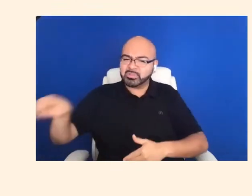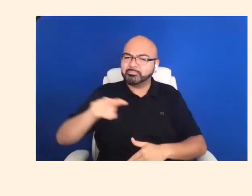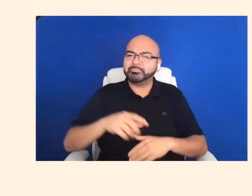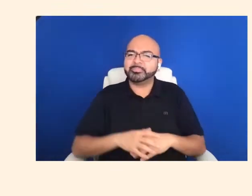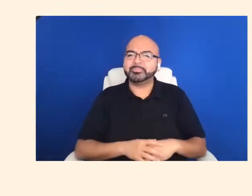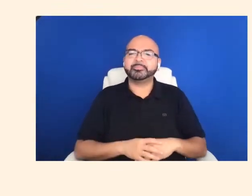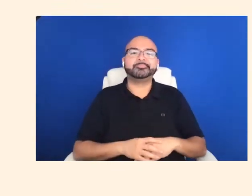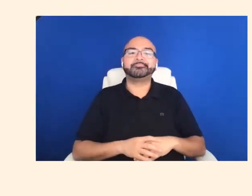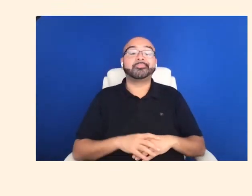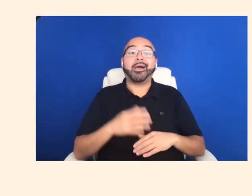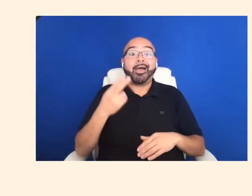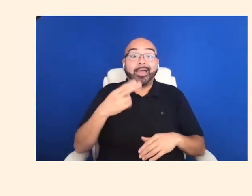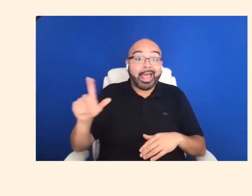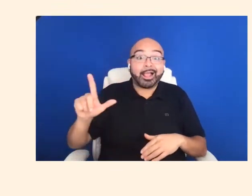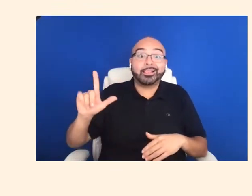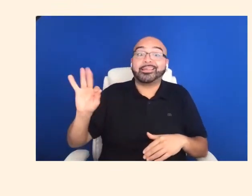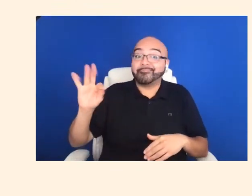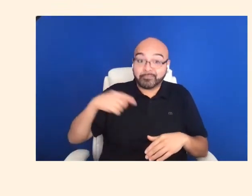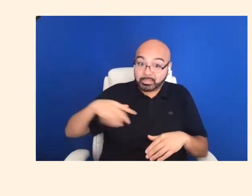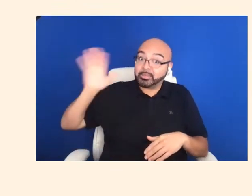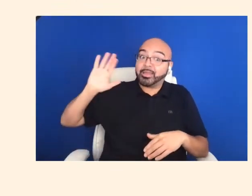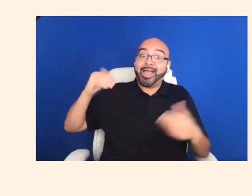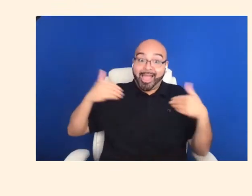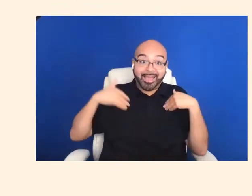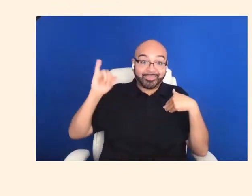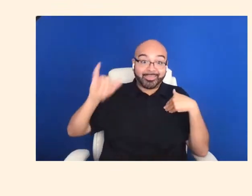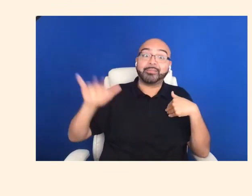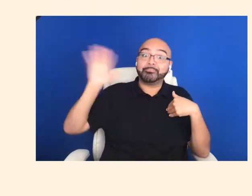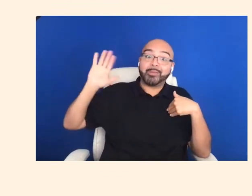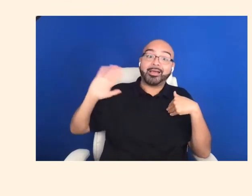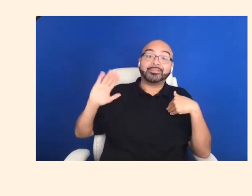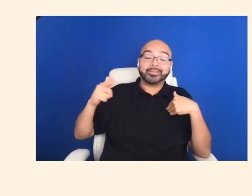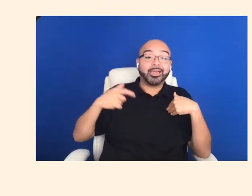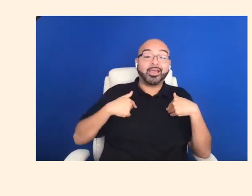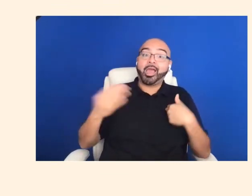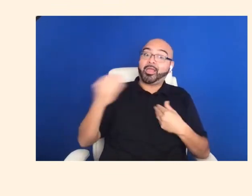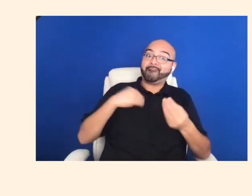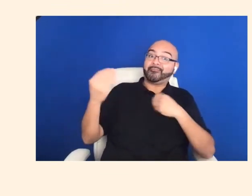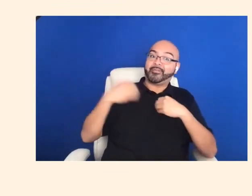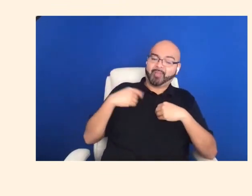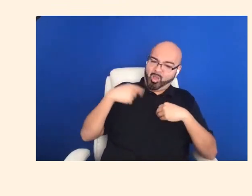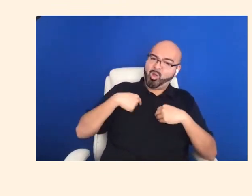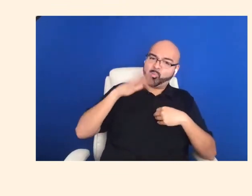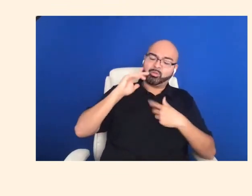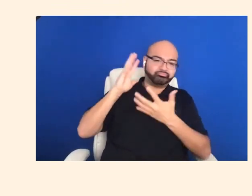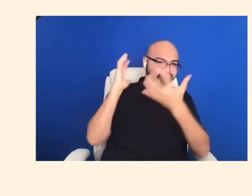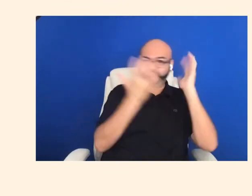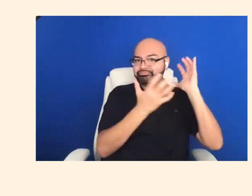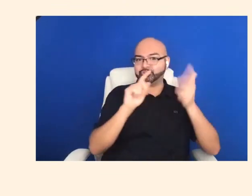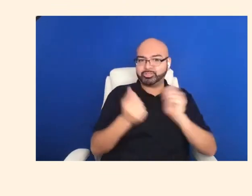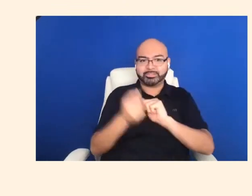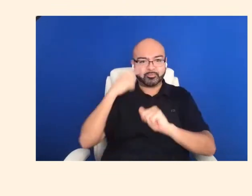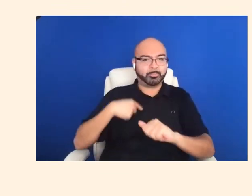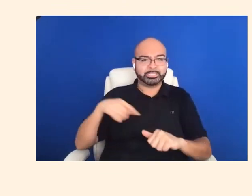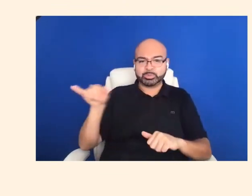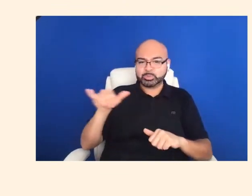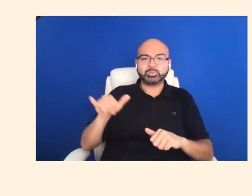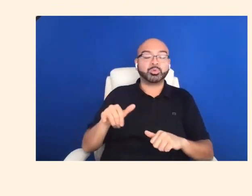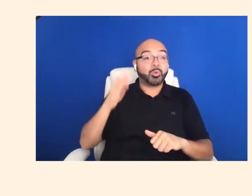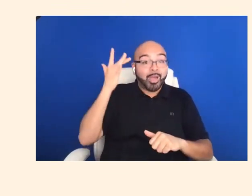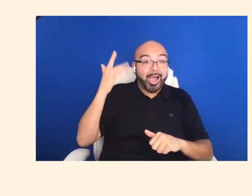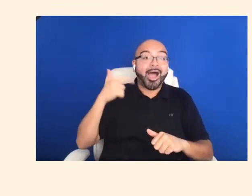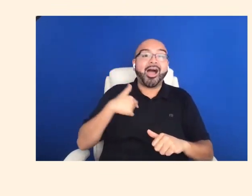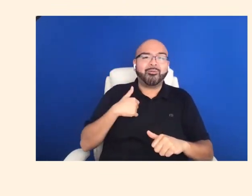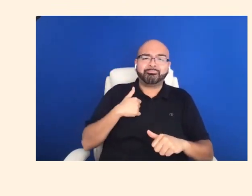Hell, if I would have had it back in the day, it would have did something for me. Because knowing that I'm going from being